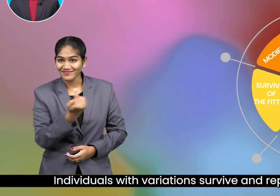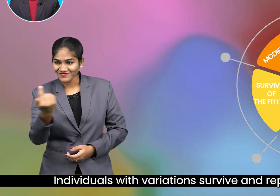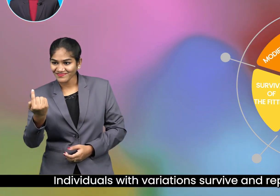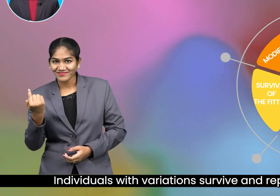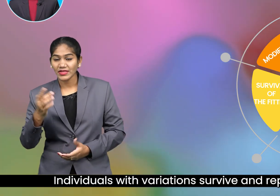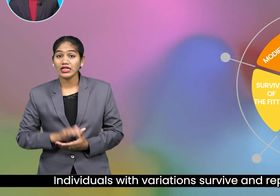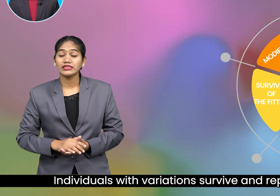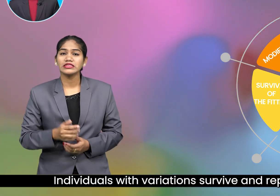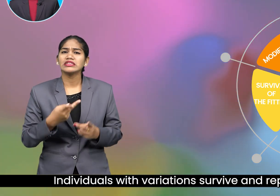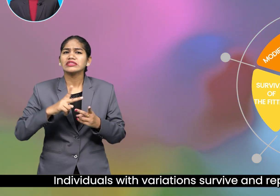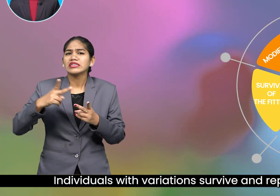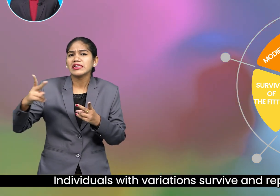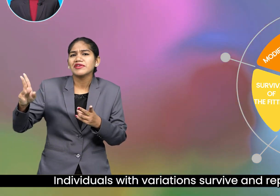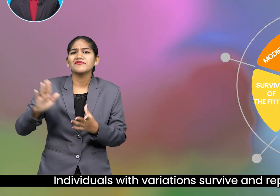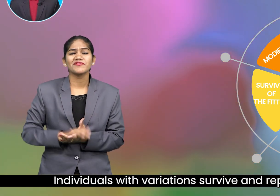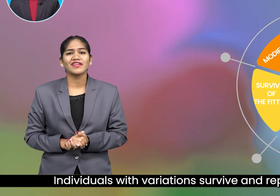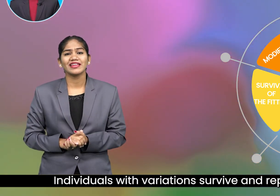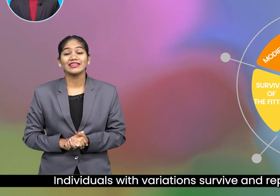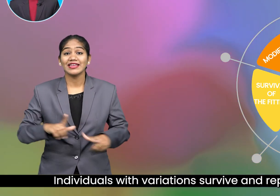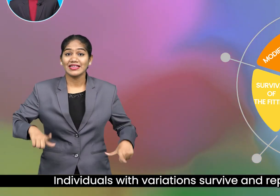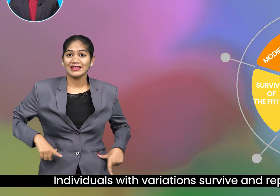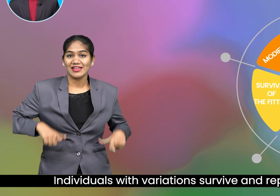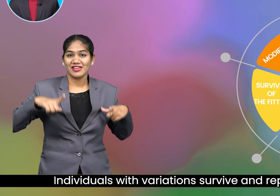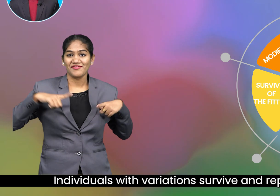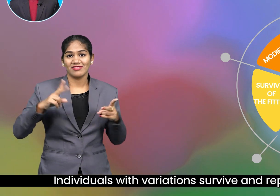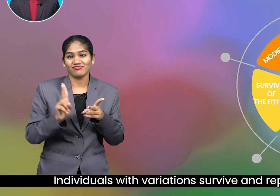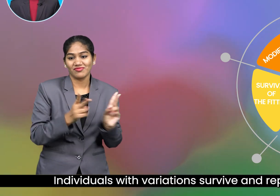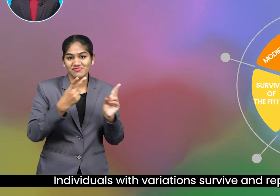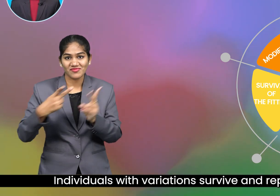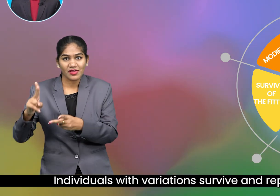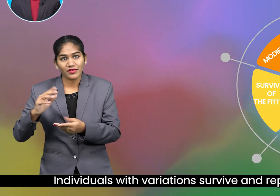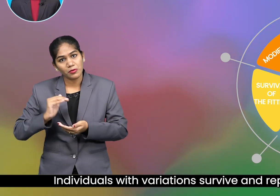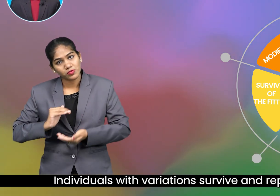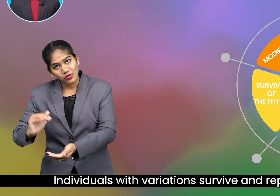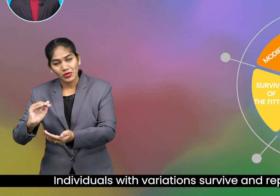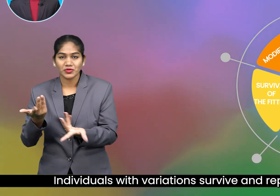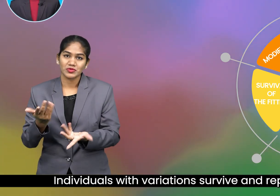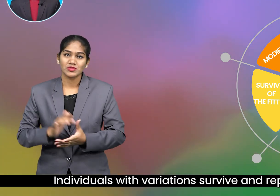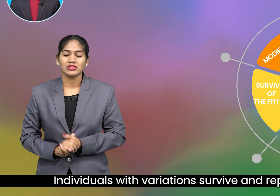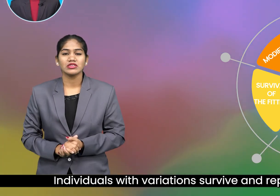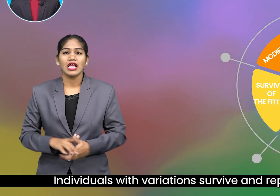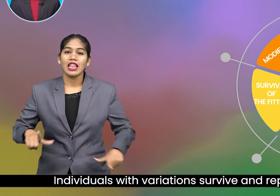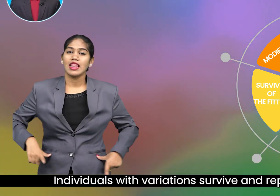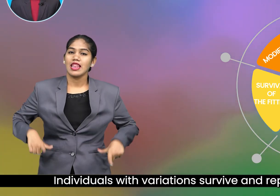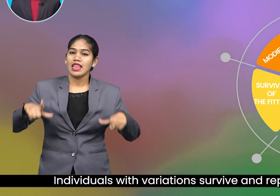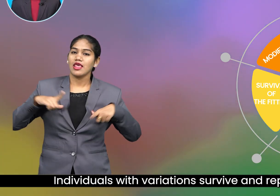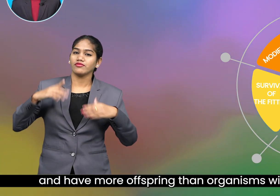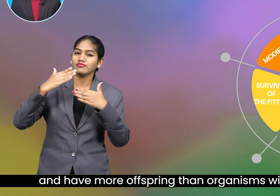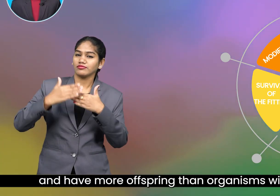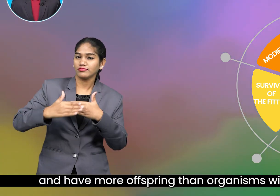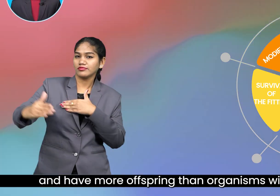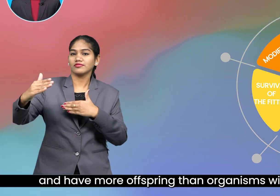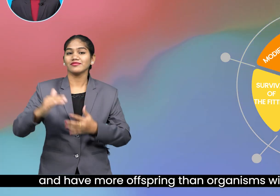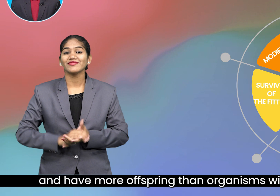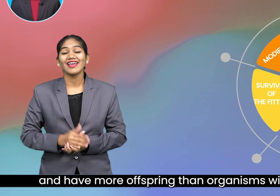Individuals with variations survive and reproduce, live longer,